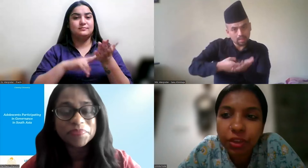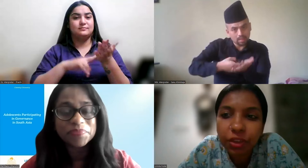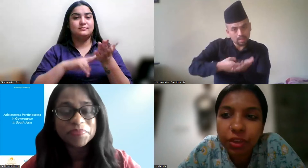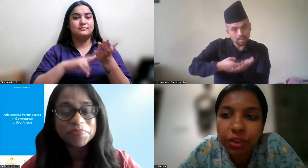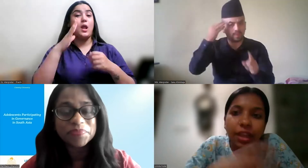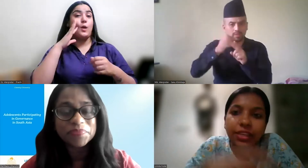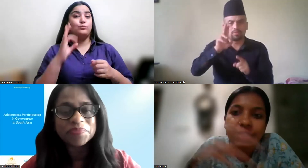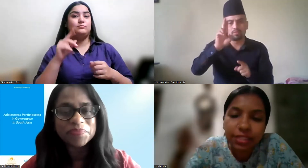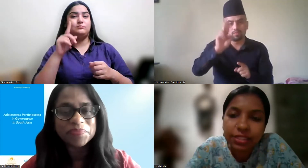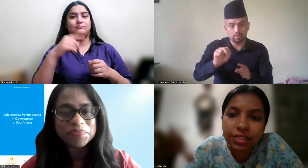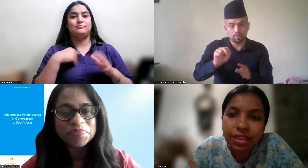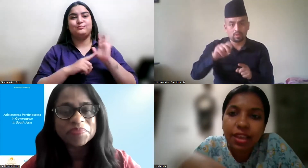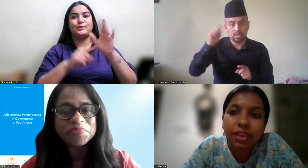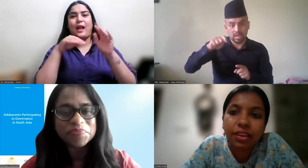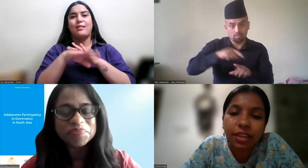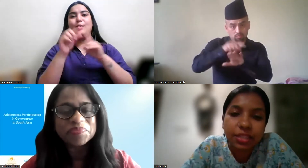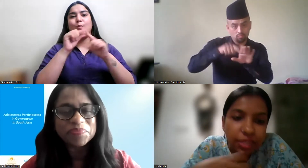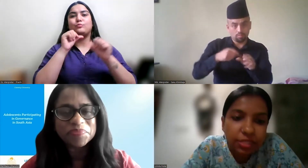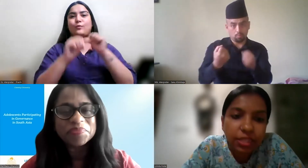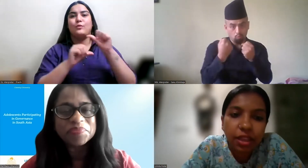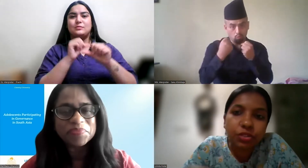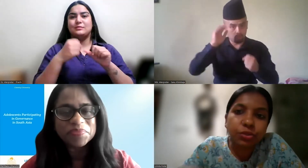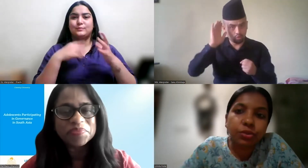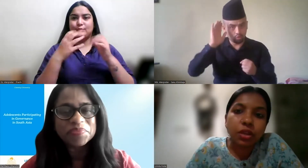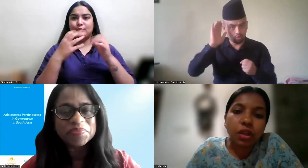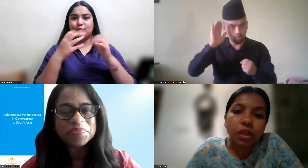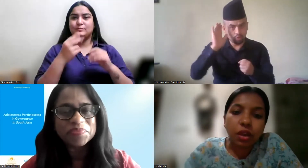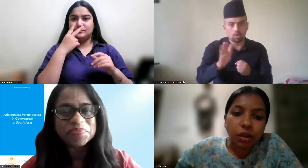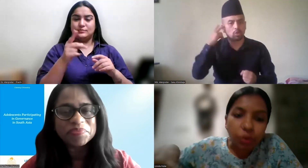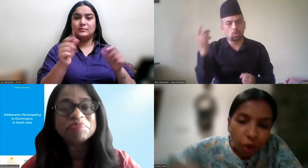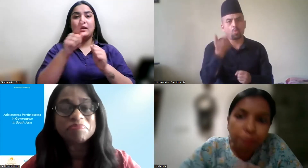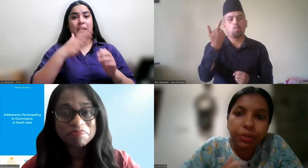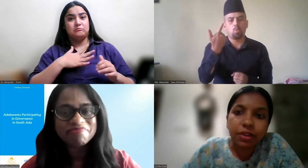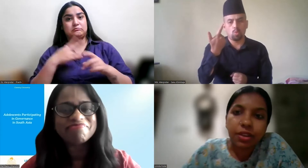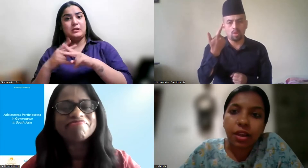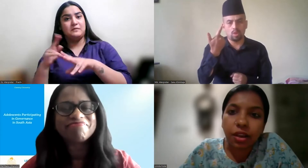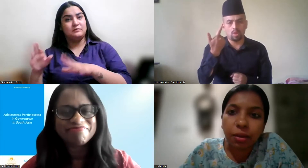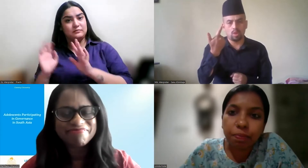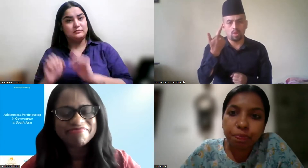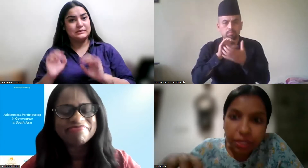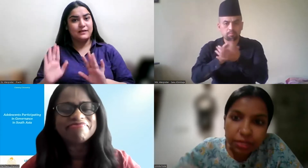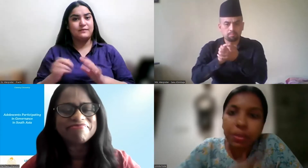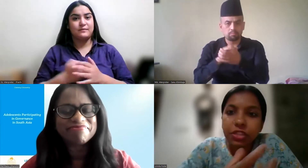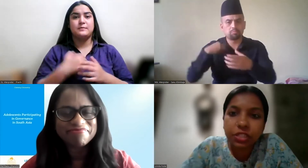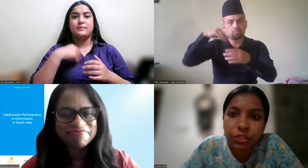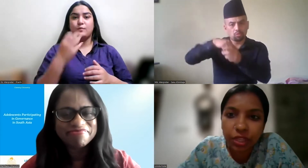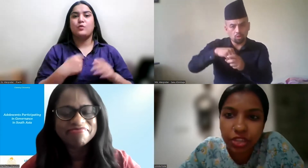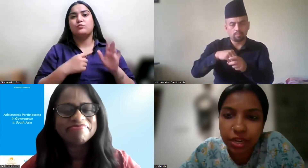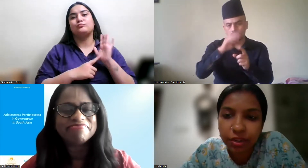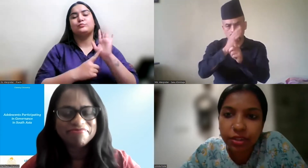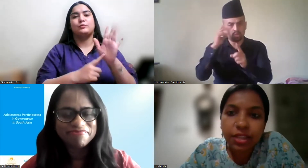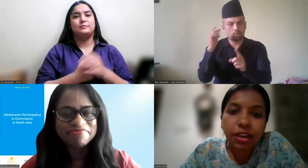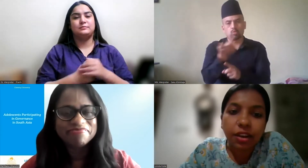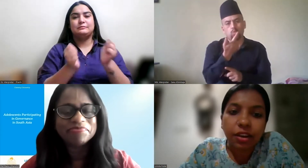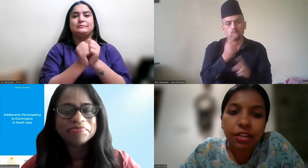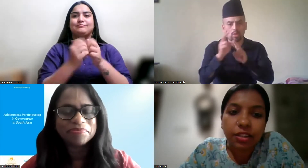have seen that wherever that exists, it's easy then to co-opt participation into the